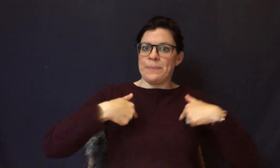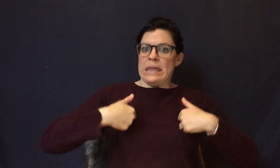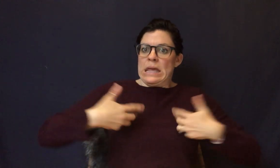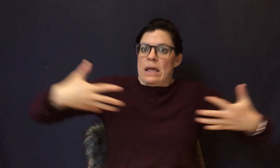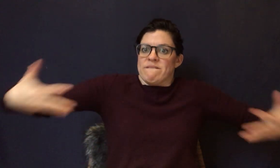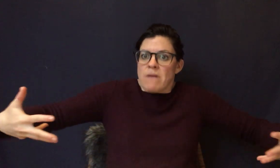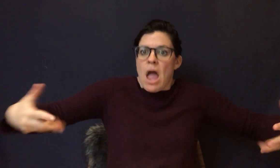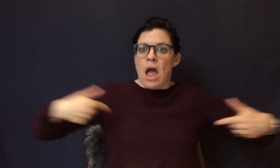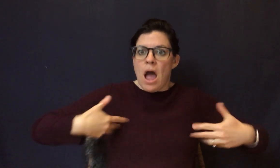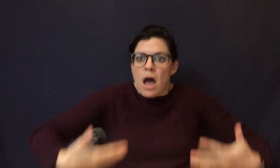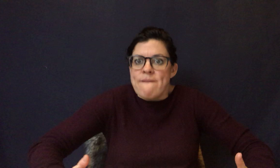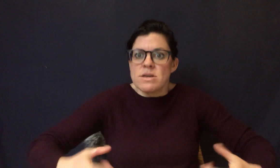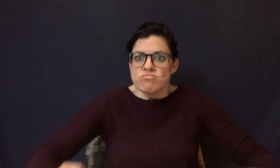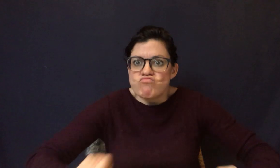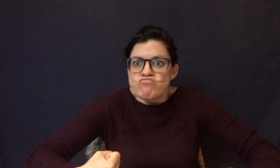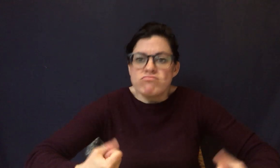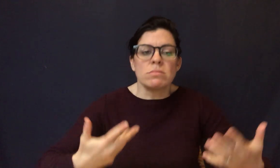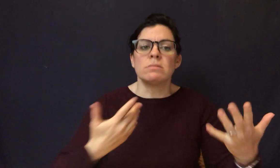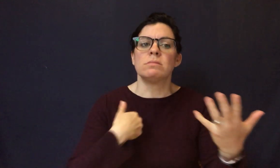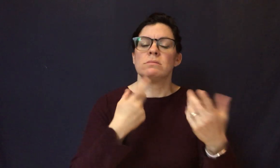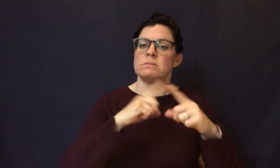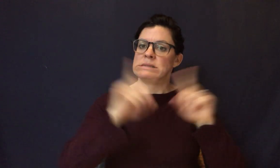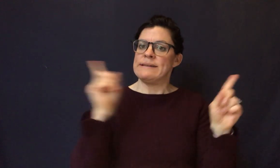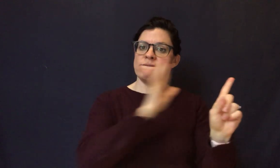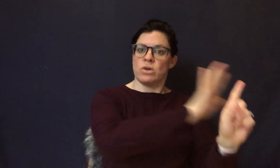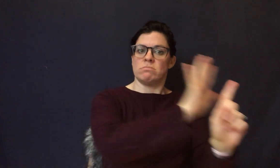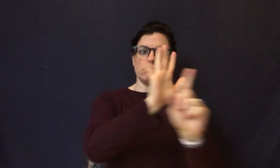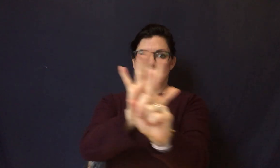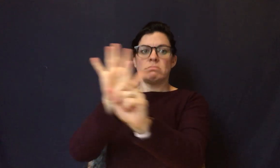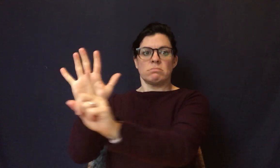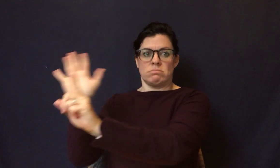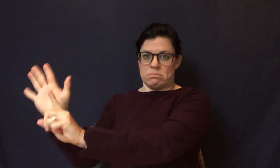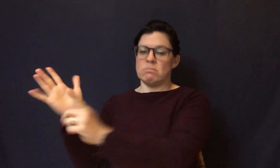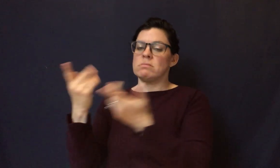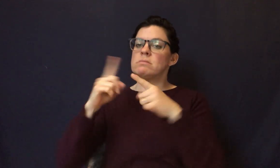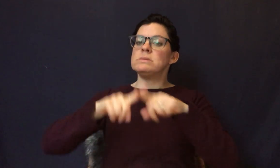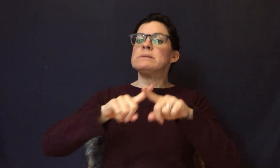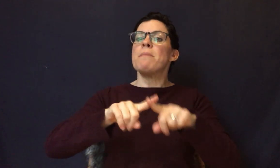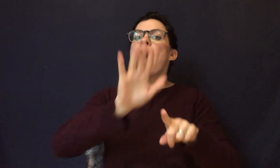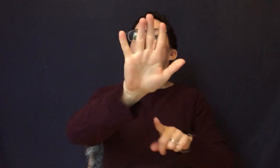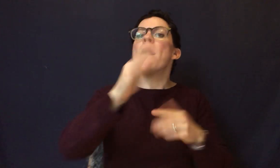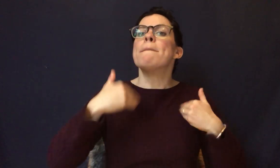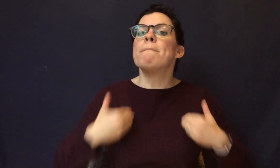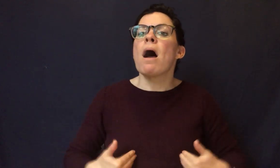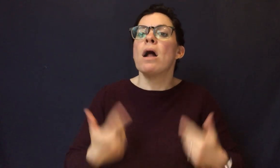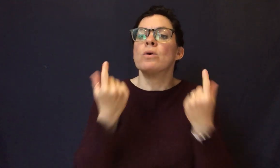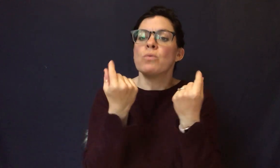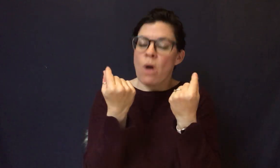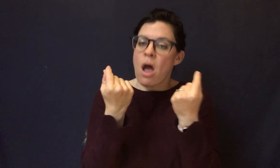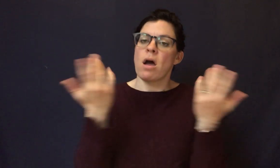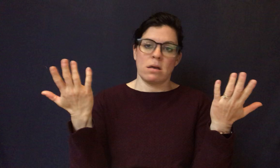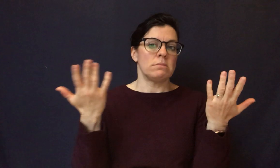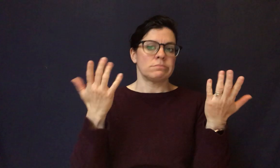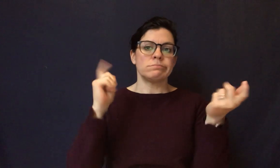by how our body moves and how our body operates, that type of thing. All right, stretching muscles